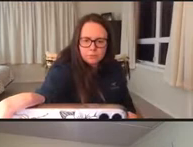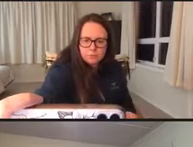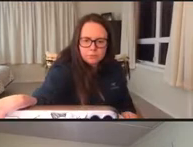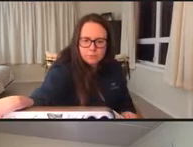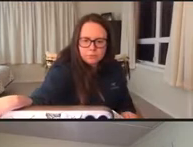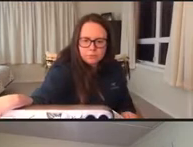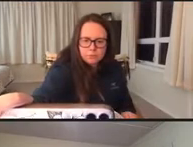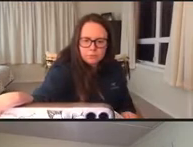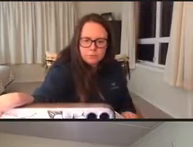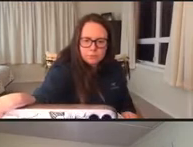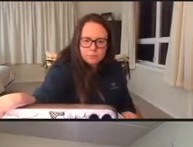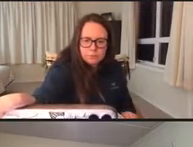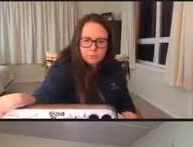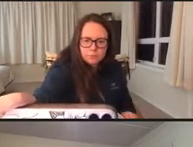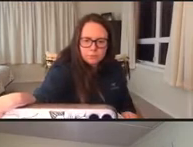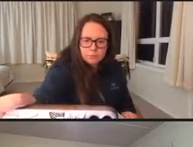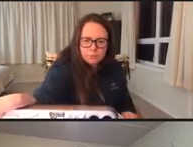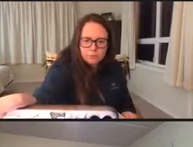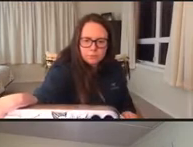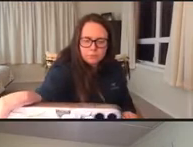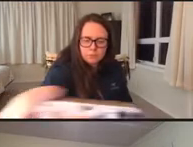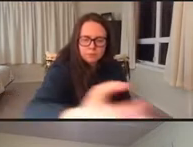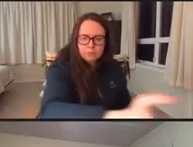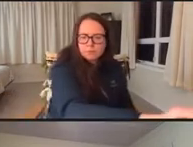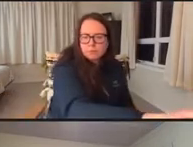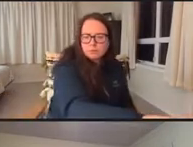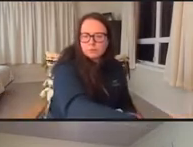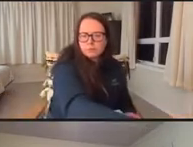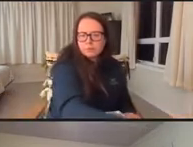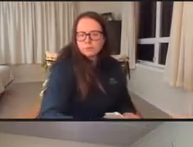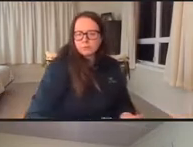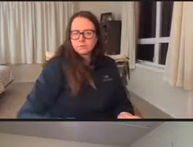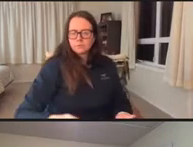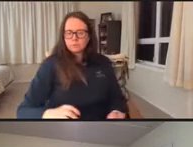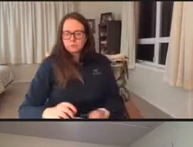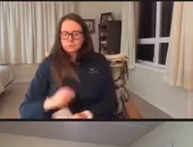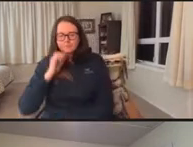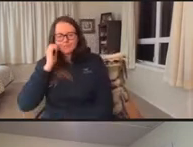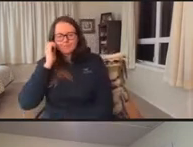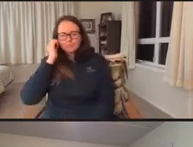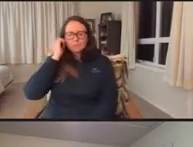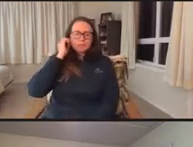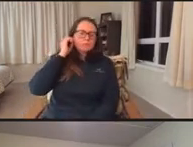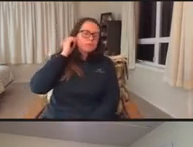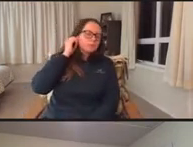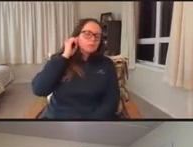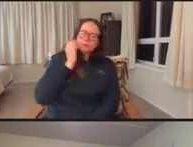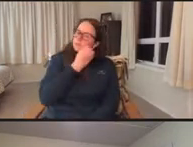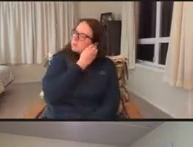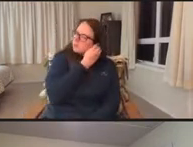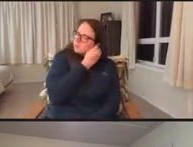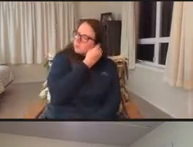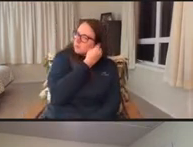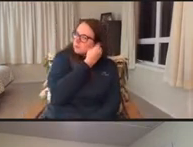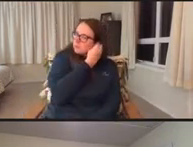work? So this sounds like a funny, really basic question, but not everybody who has a hearing disability is